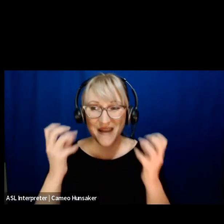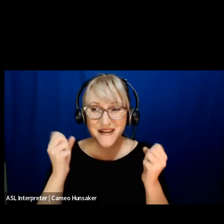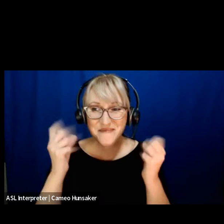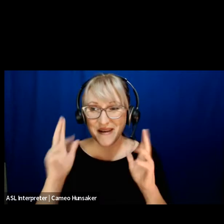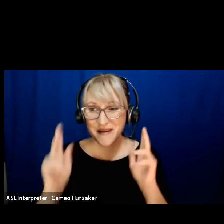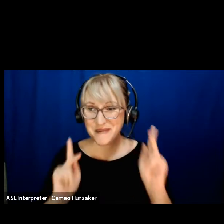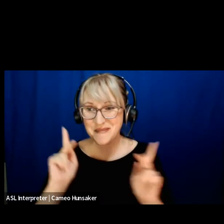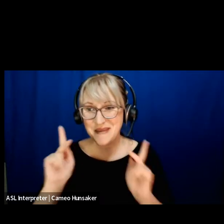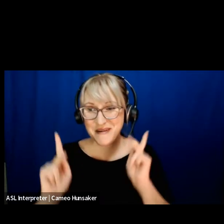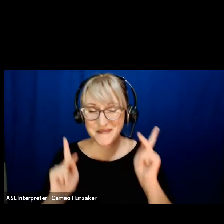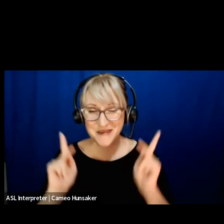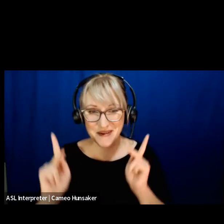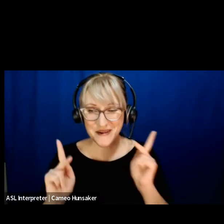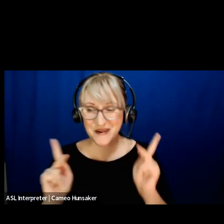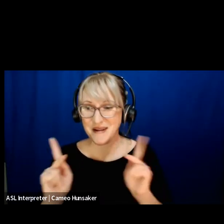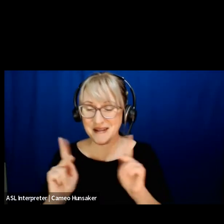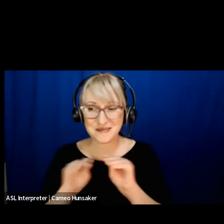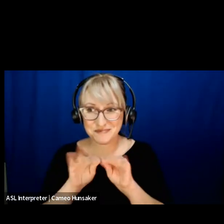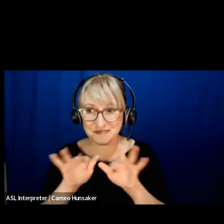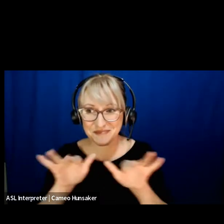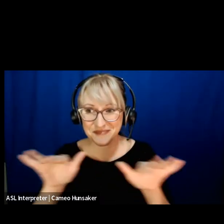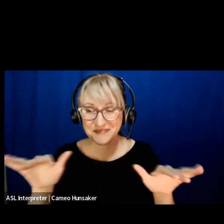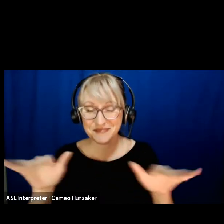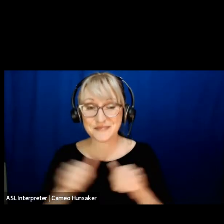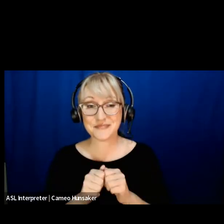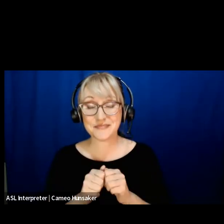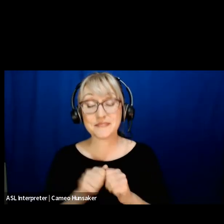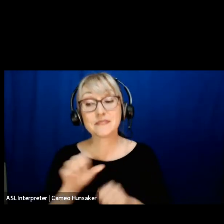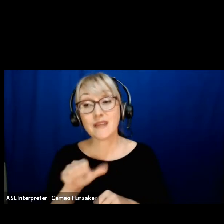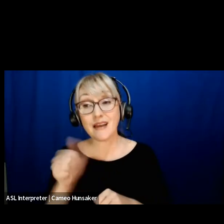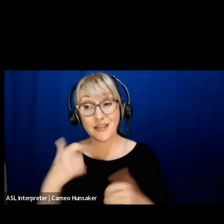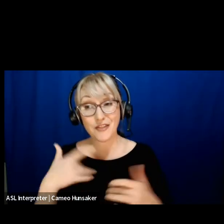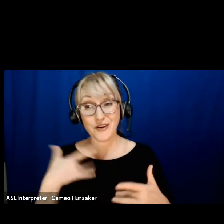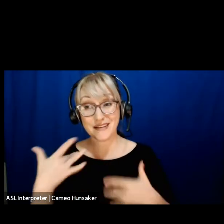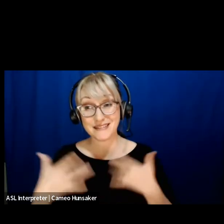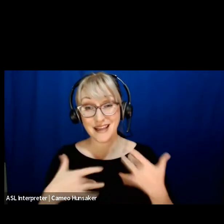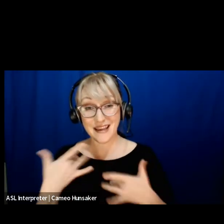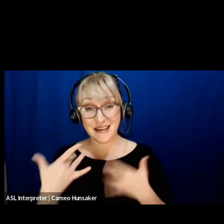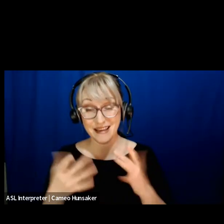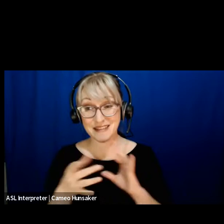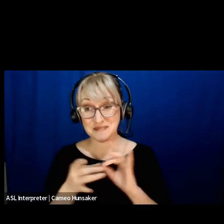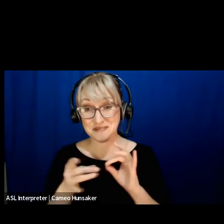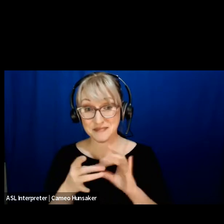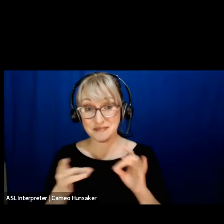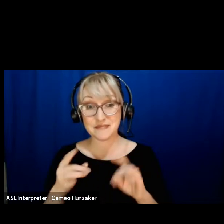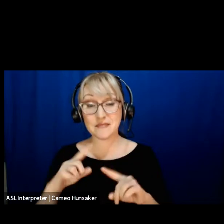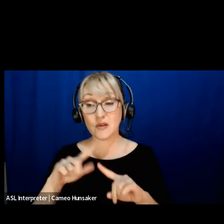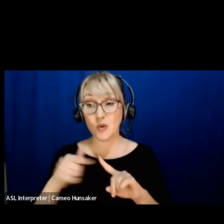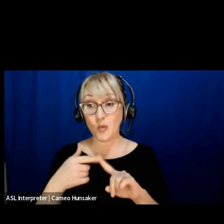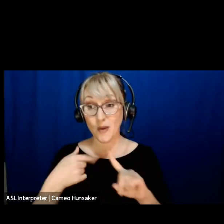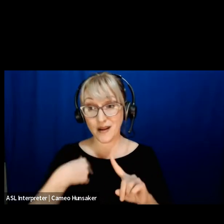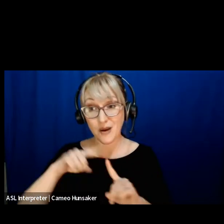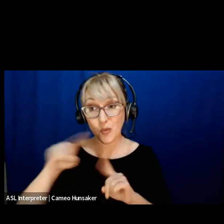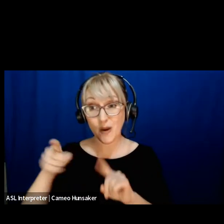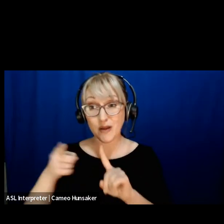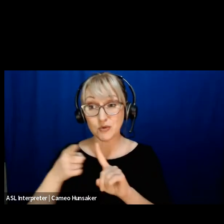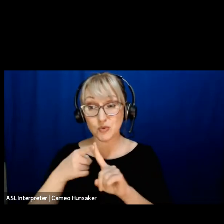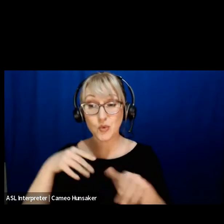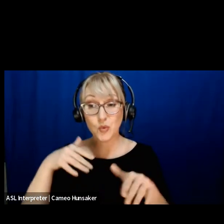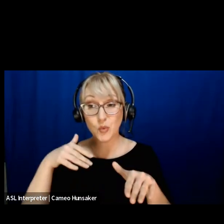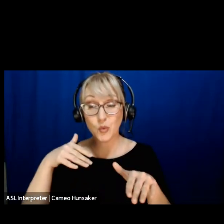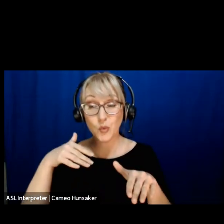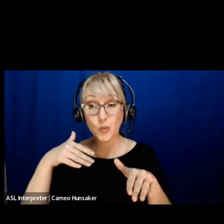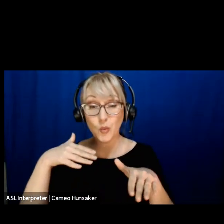out. I want to say another exciting thing. When I was at the Walk for Hearing this